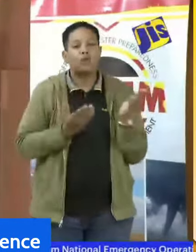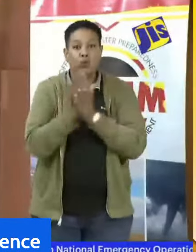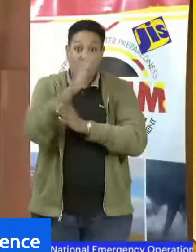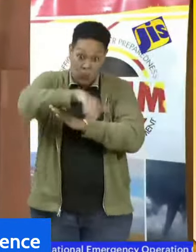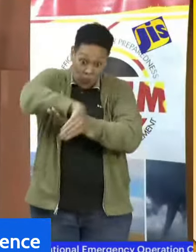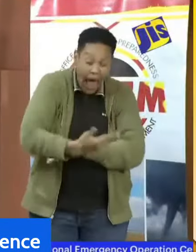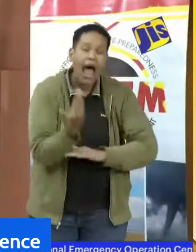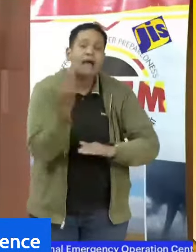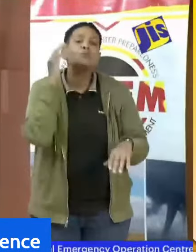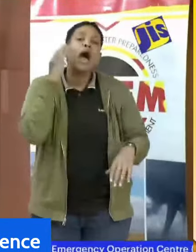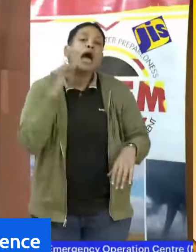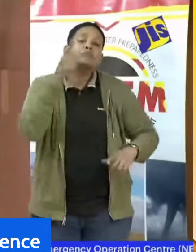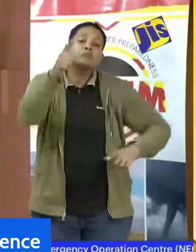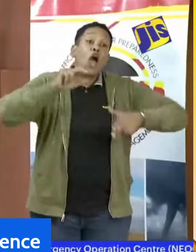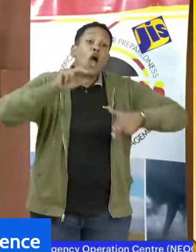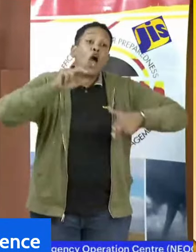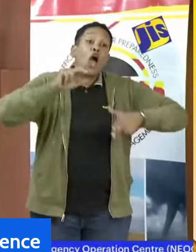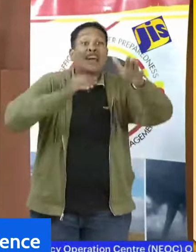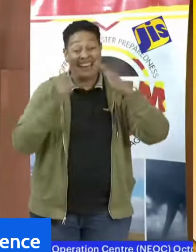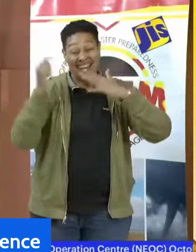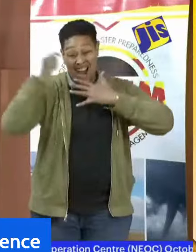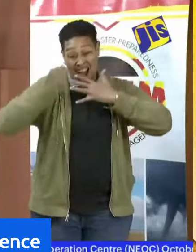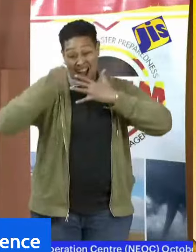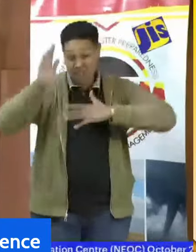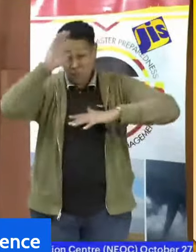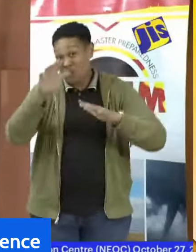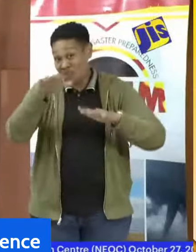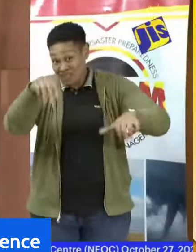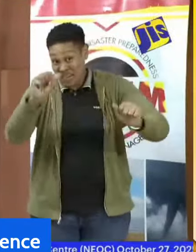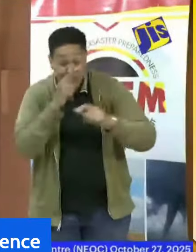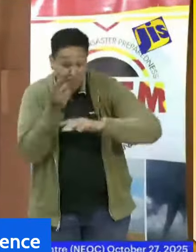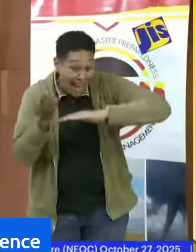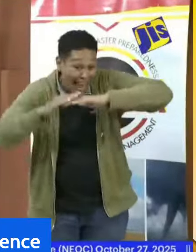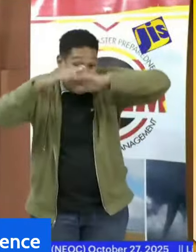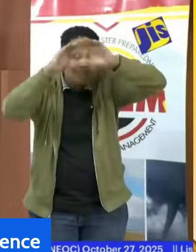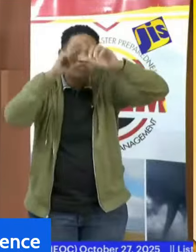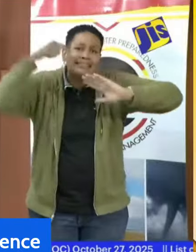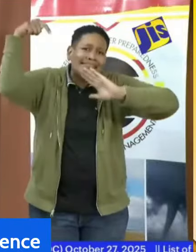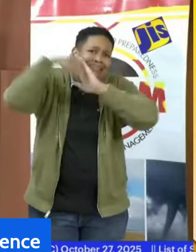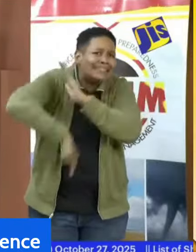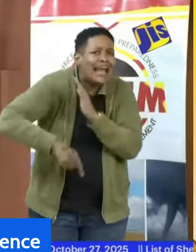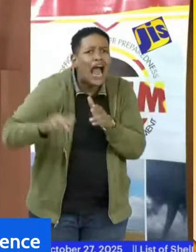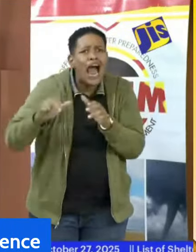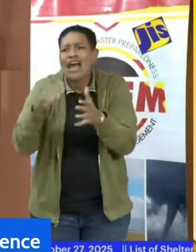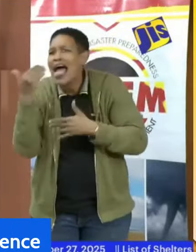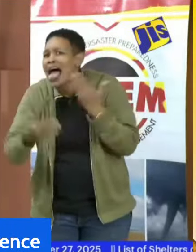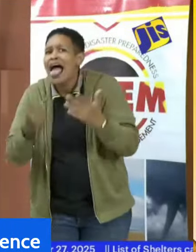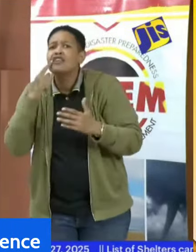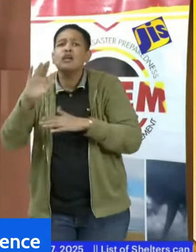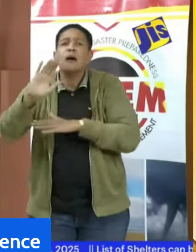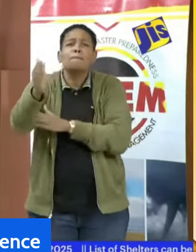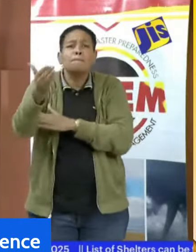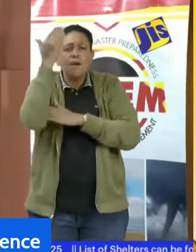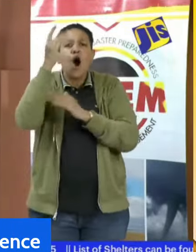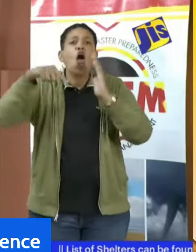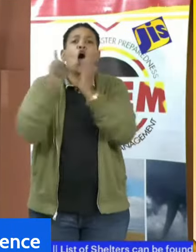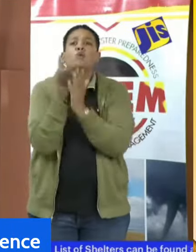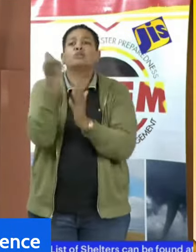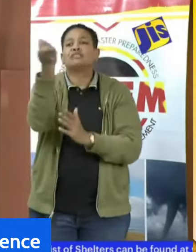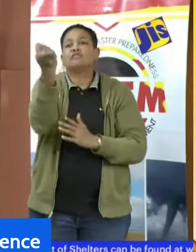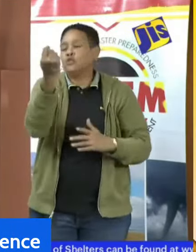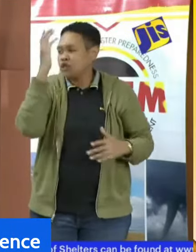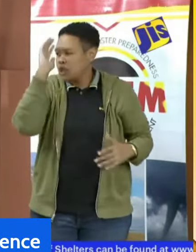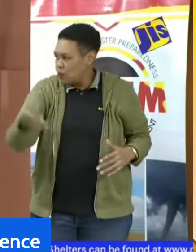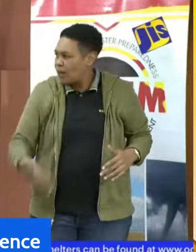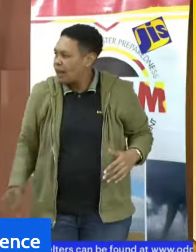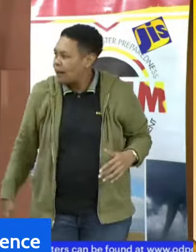night. The hurricane conditions will get, of course, increasingly intense as we get into the morning hours of Tuesday.